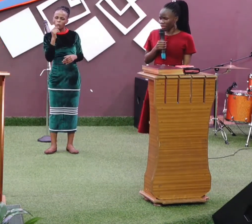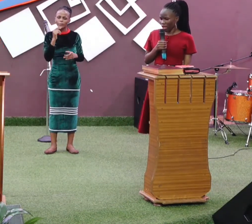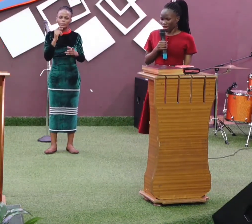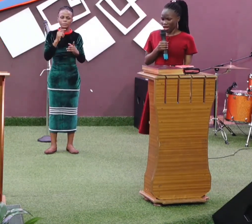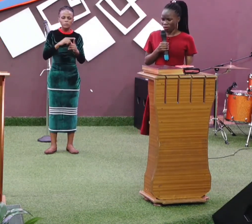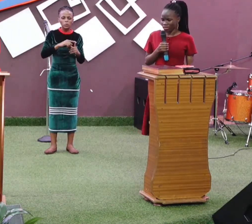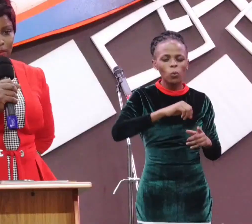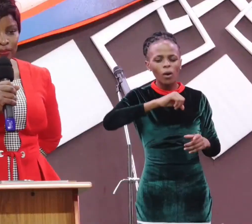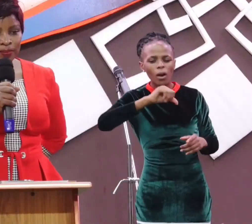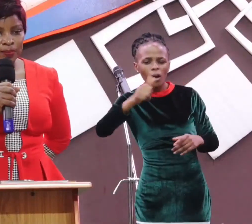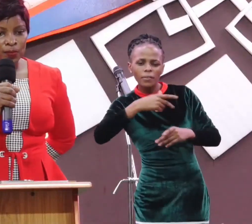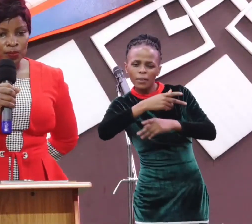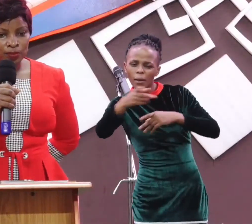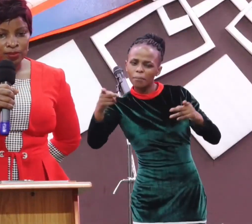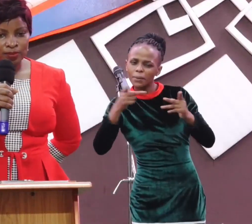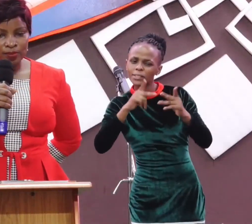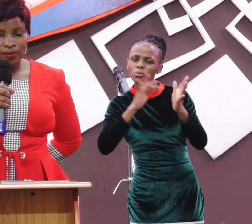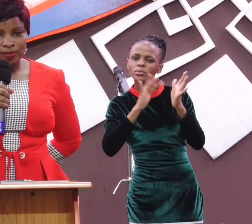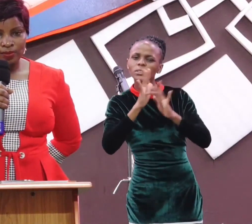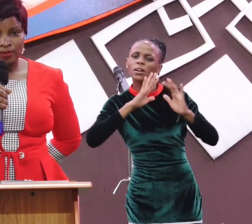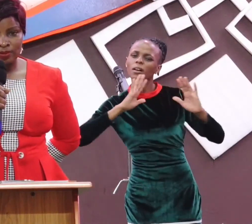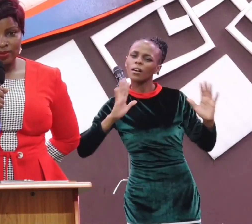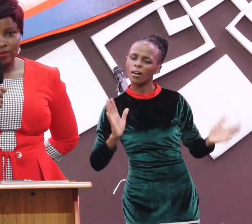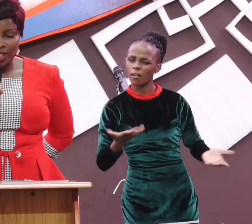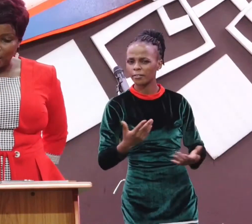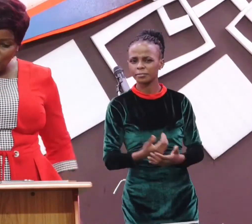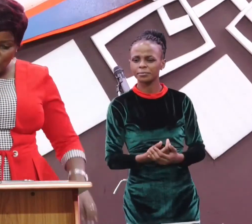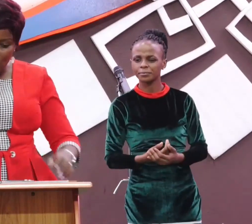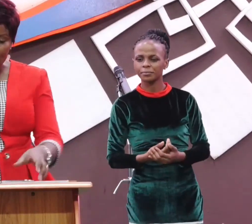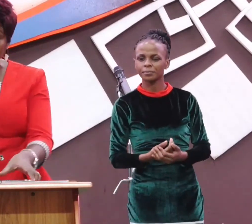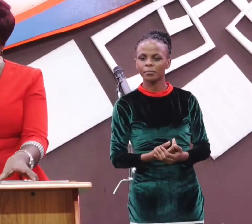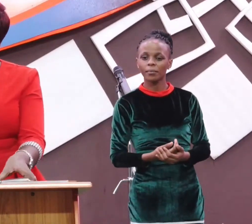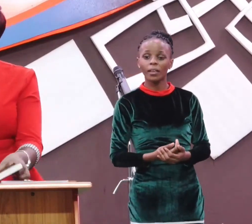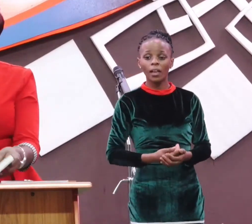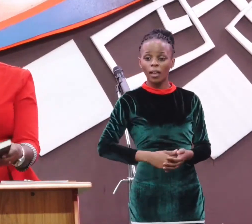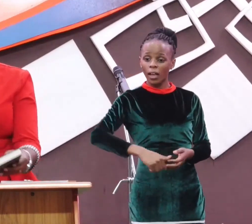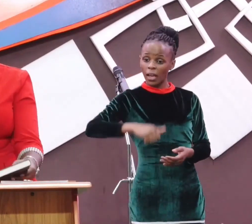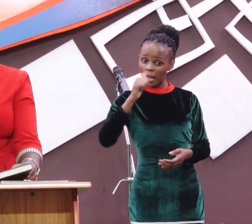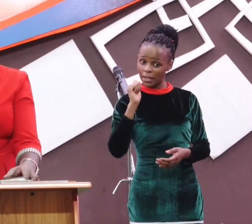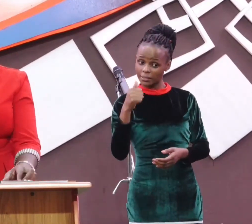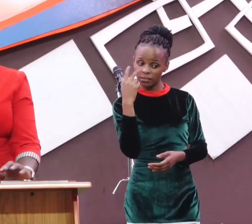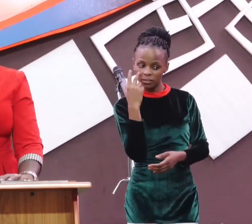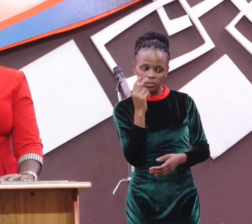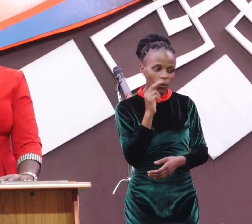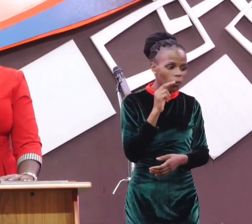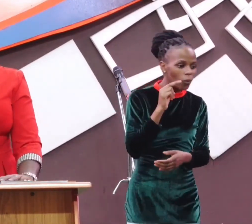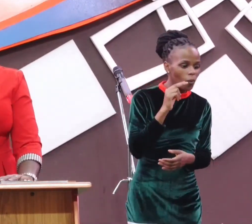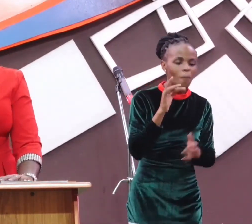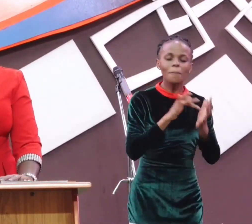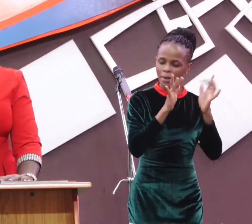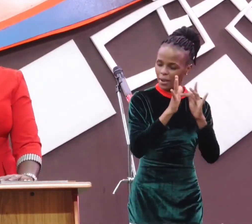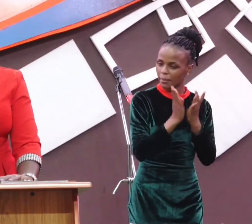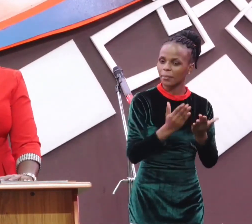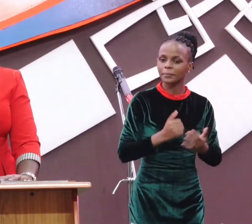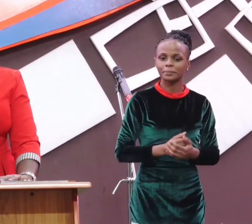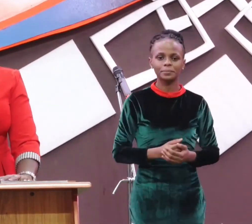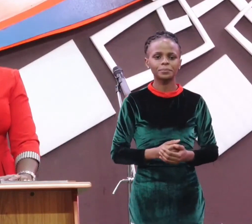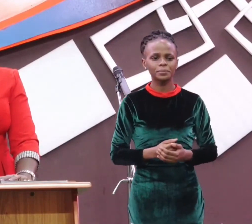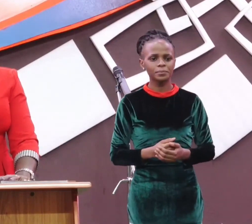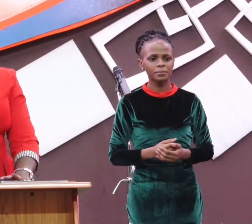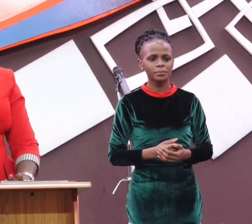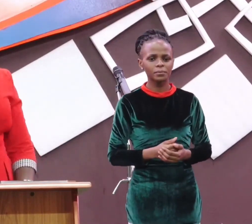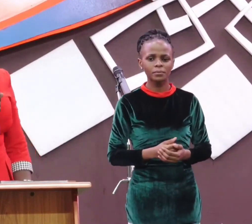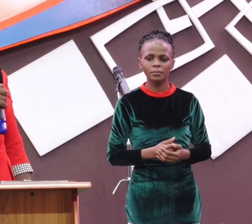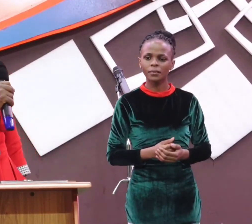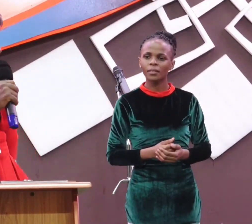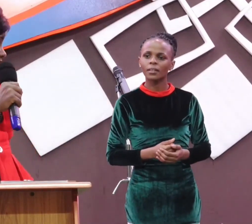and I was asking, why are these ones going the side of Jesus? And I saw it's the Bible that takes you by.